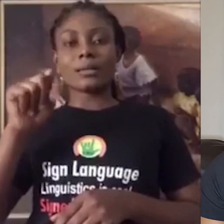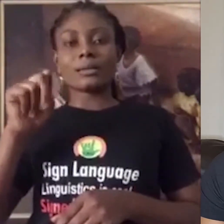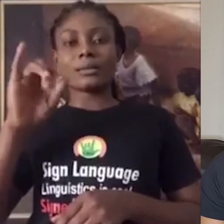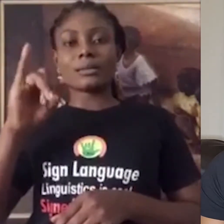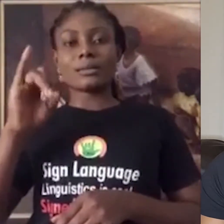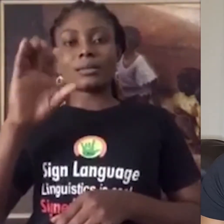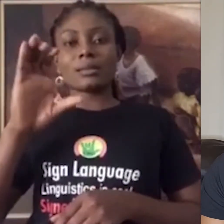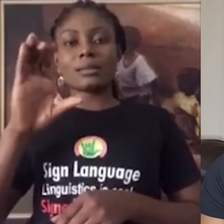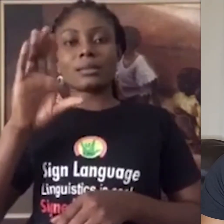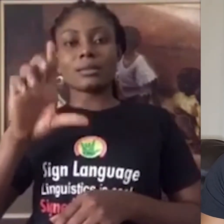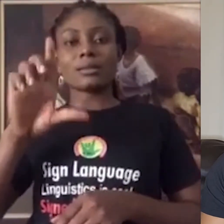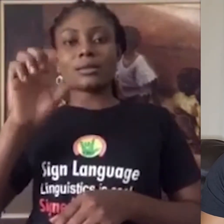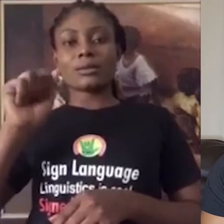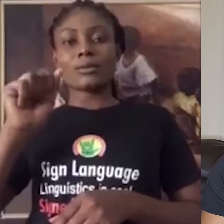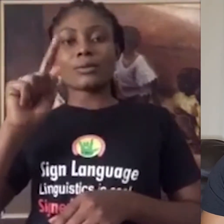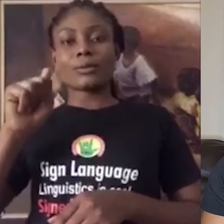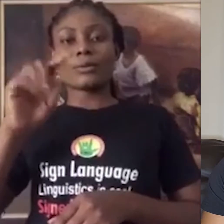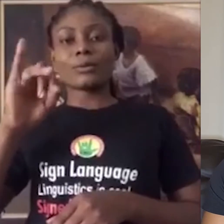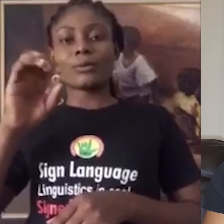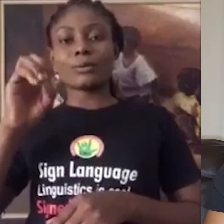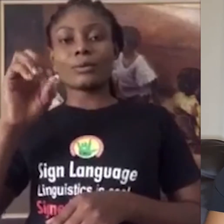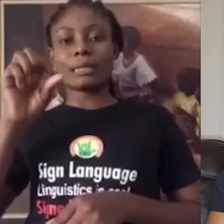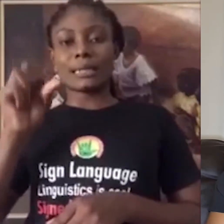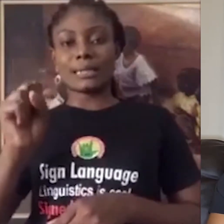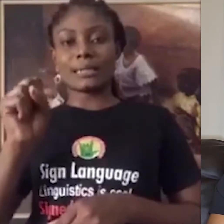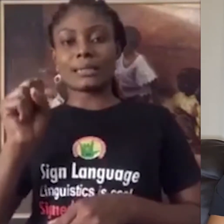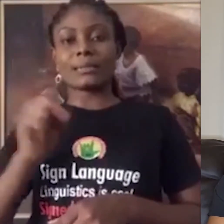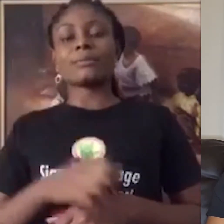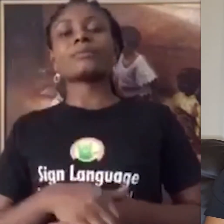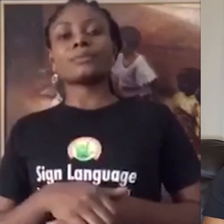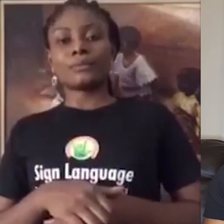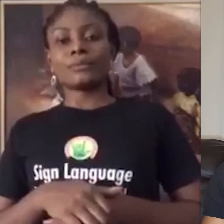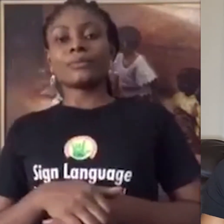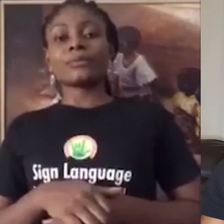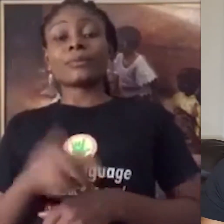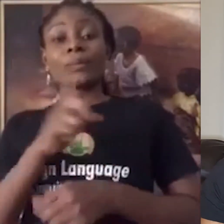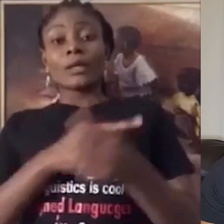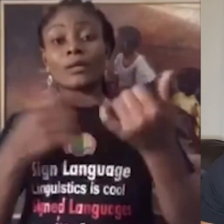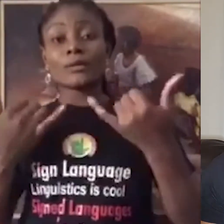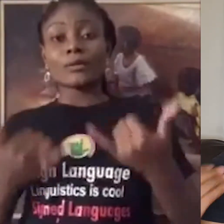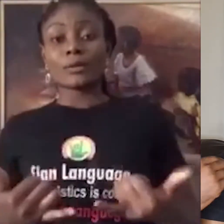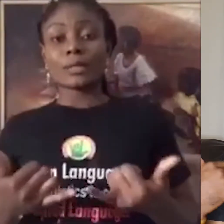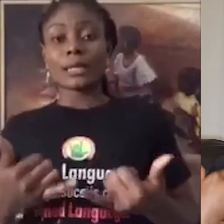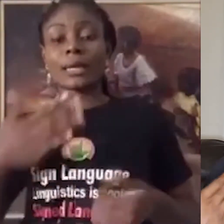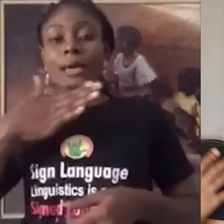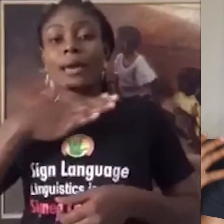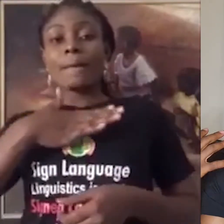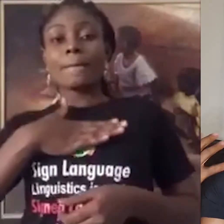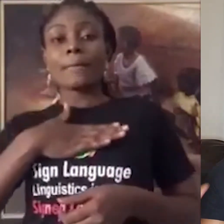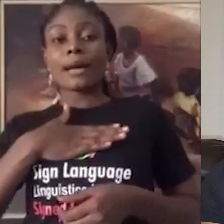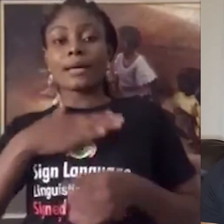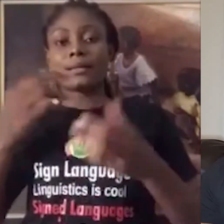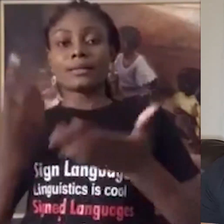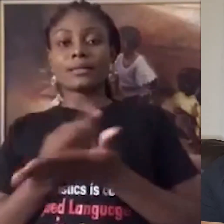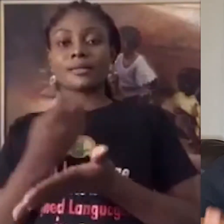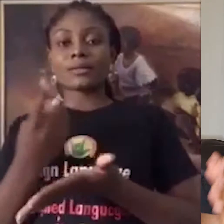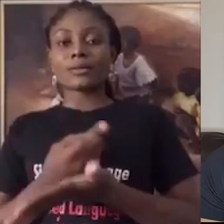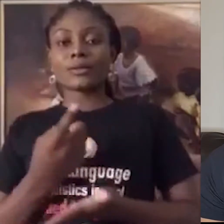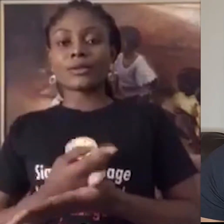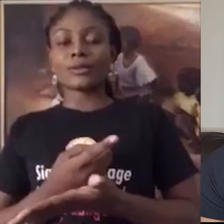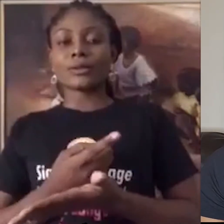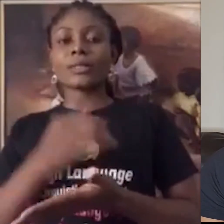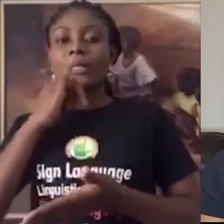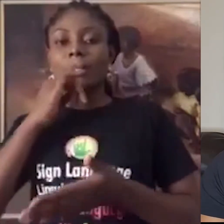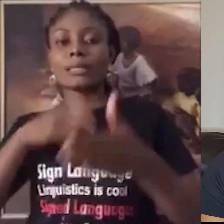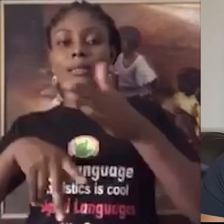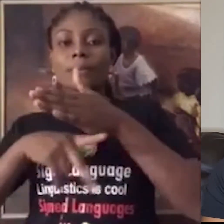deaf children, incorporating the manual articulators. Today, my discussion